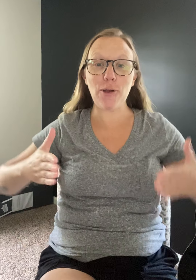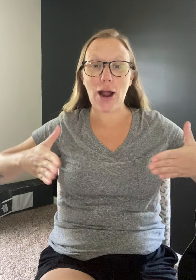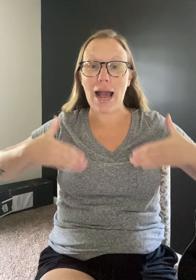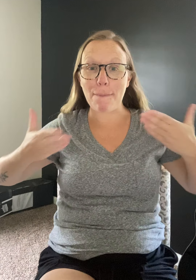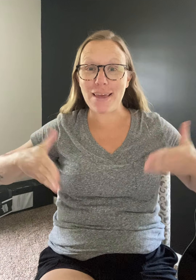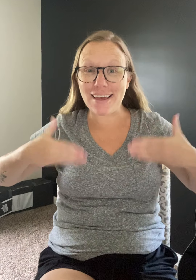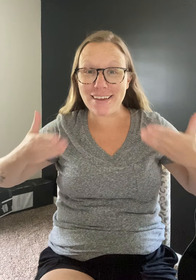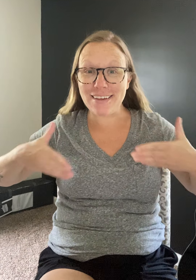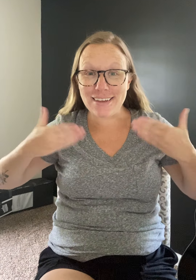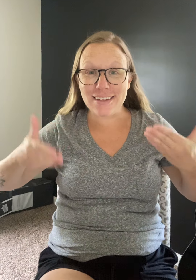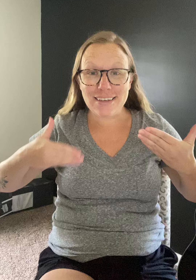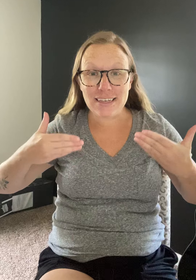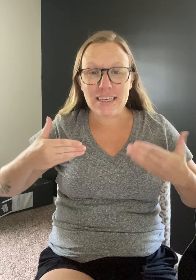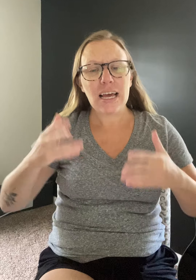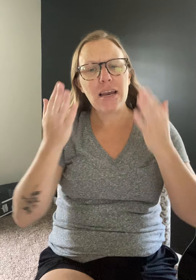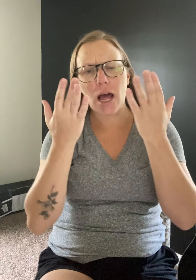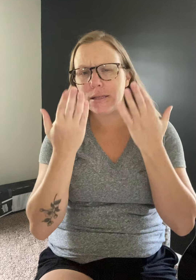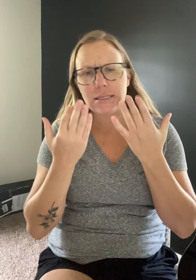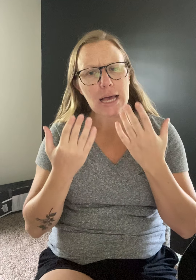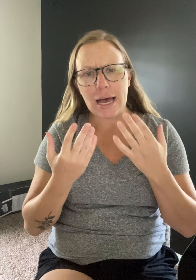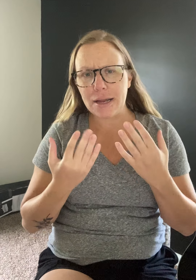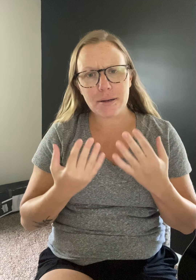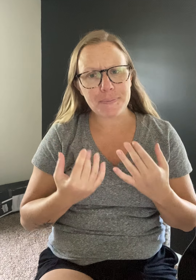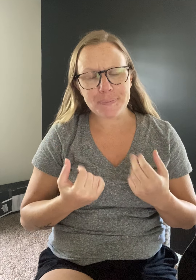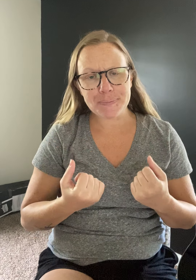you're happy and not sad.